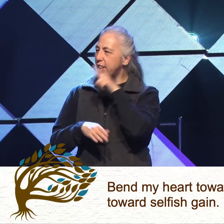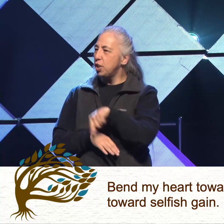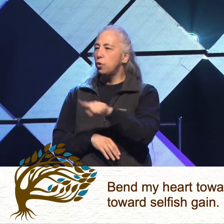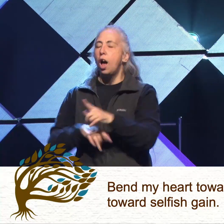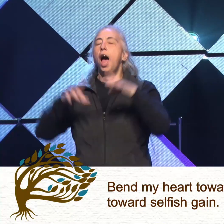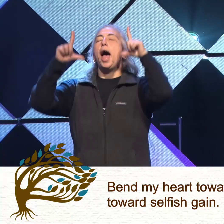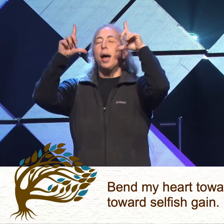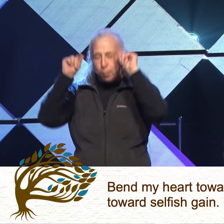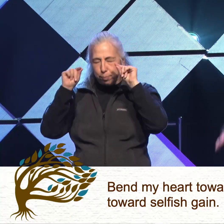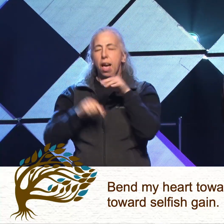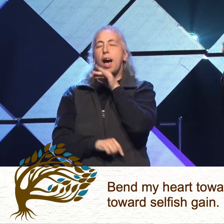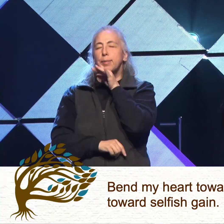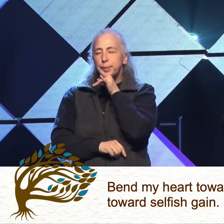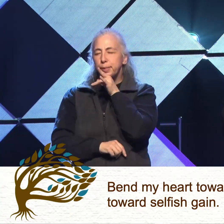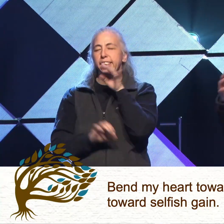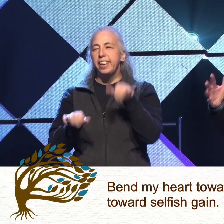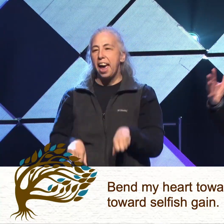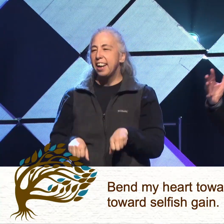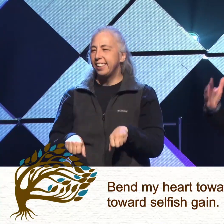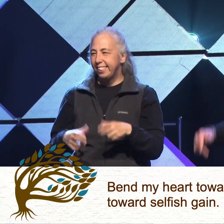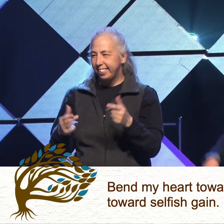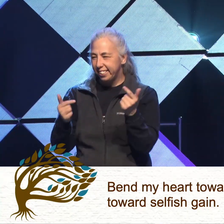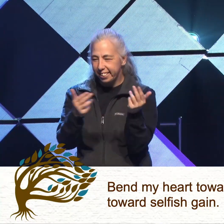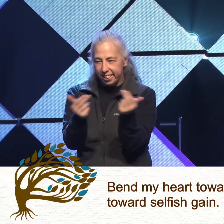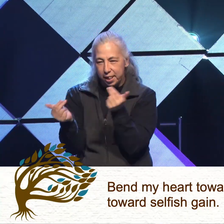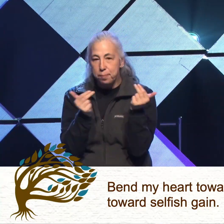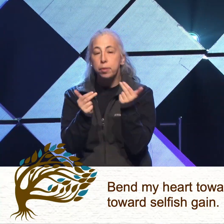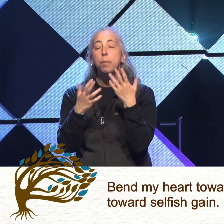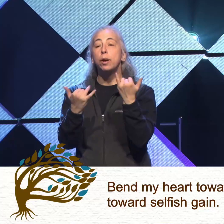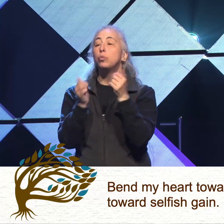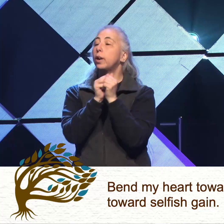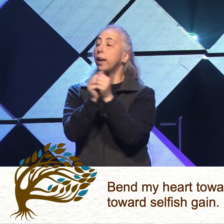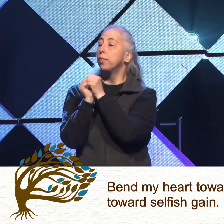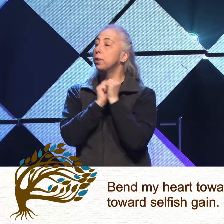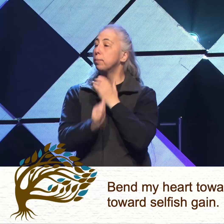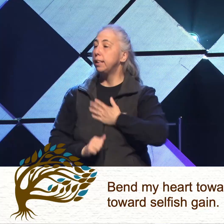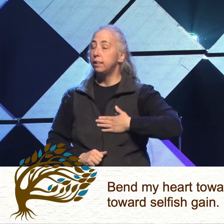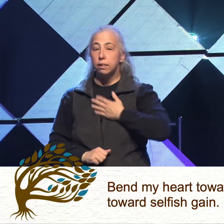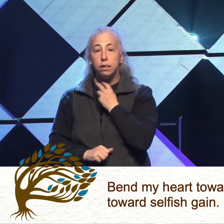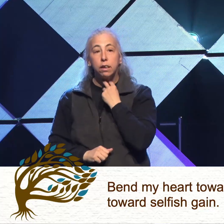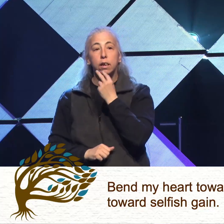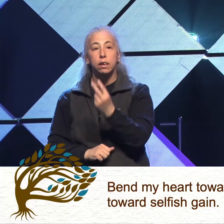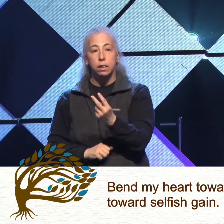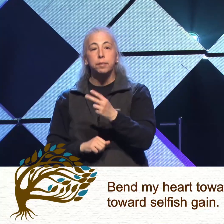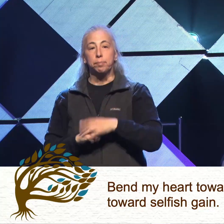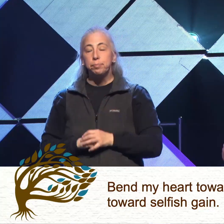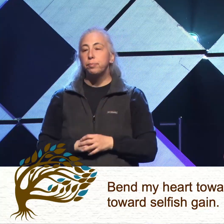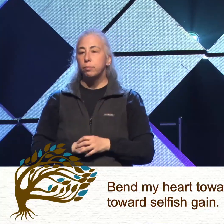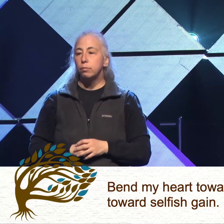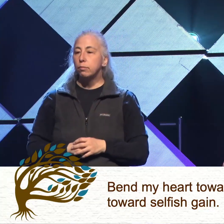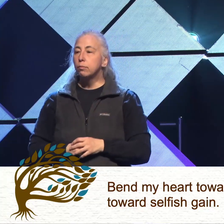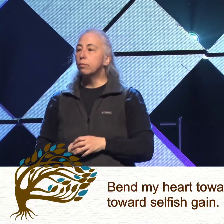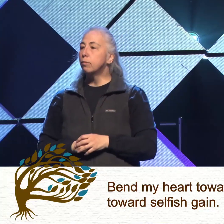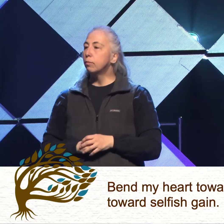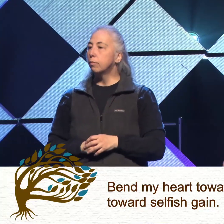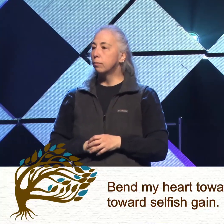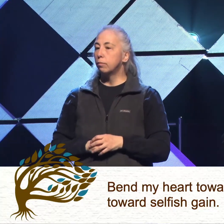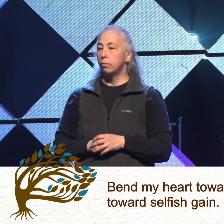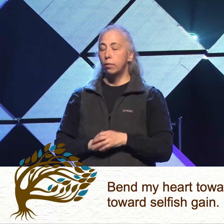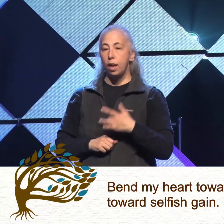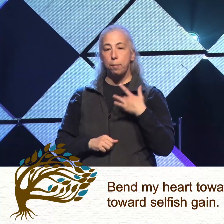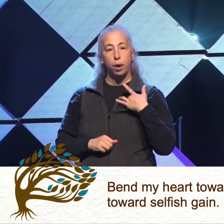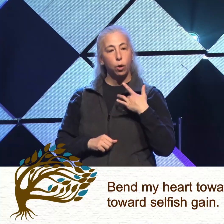eyes. But let's say this out loud together. This anchor verse of the series. Here we go. Bend